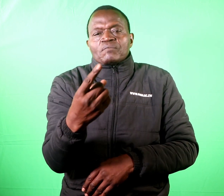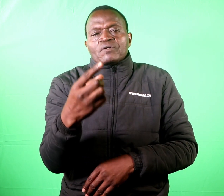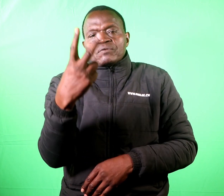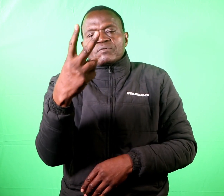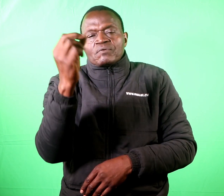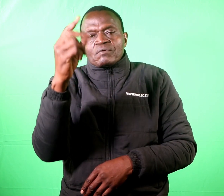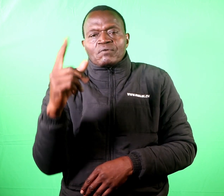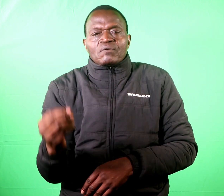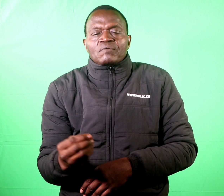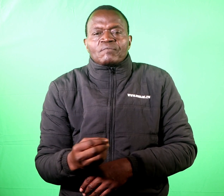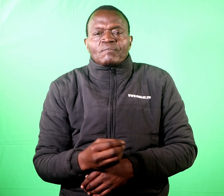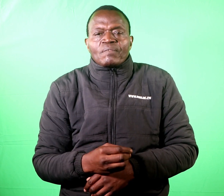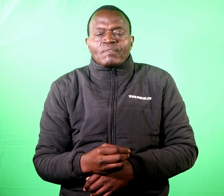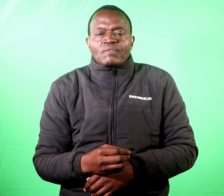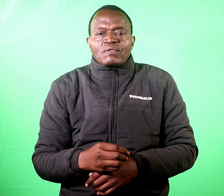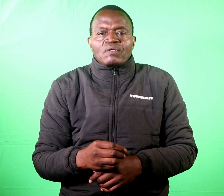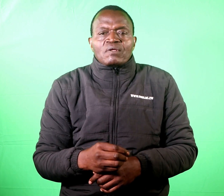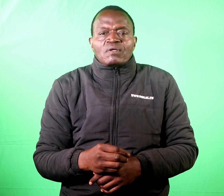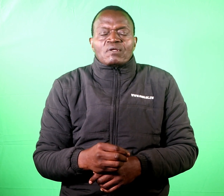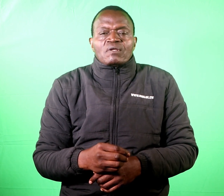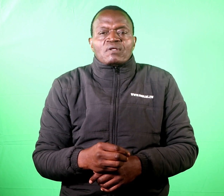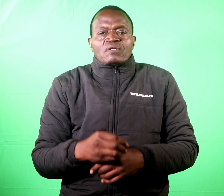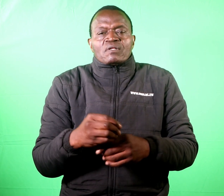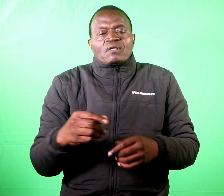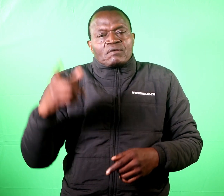4.2%. Livestock support programs,